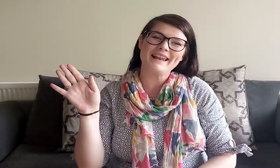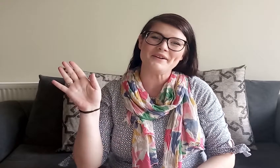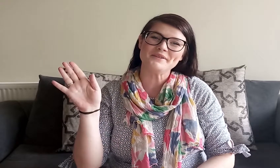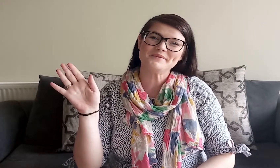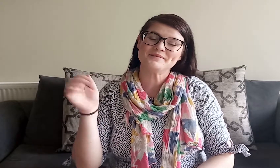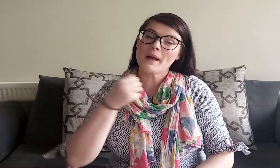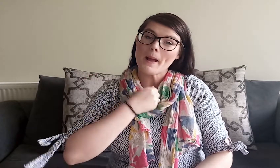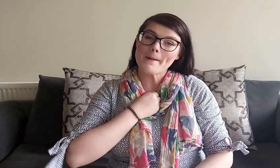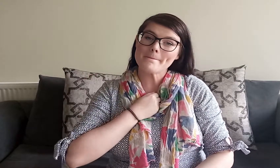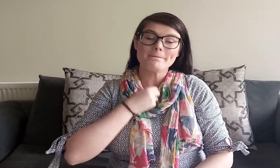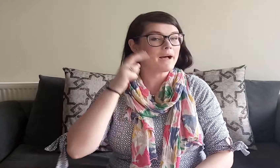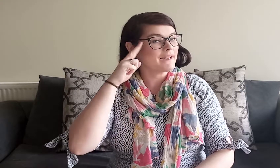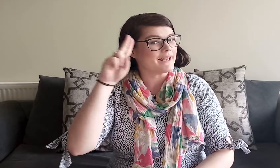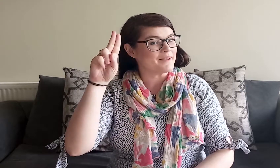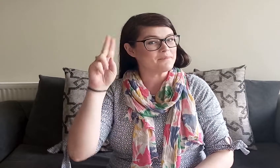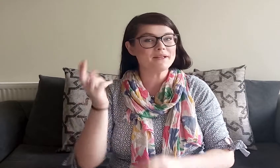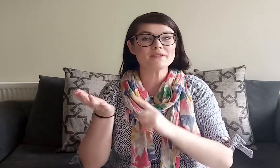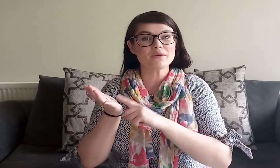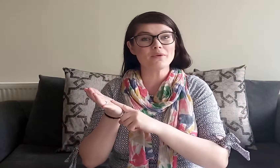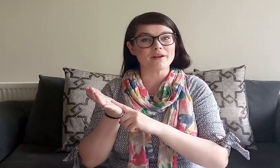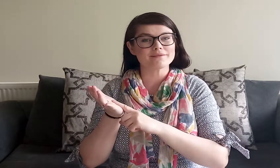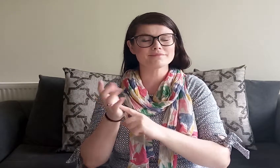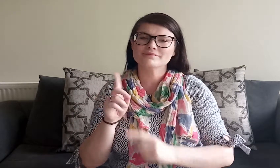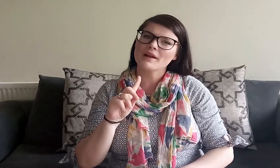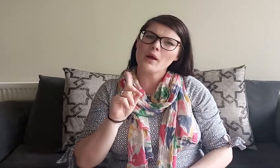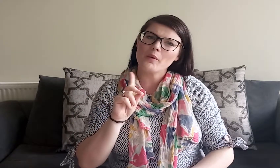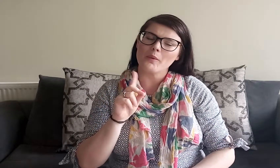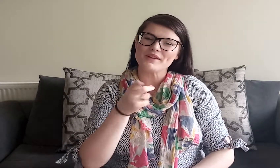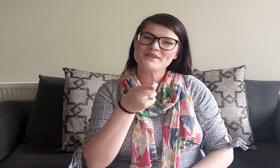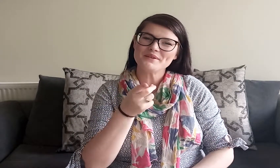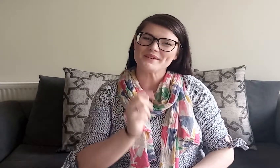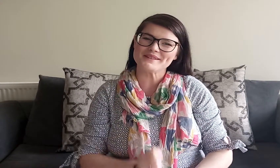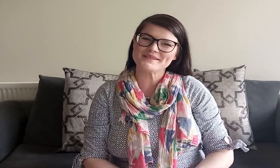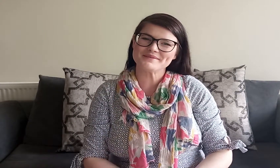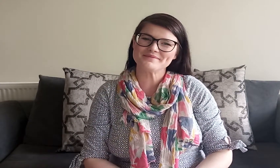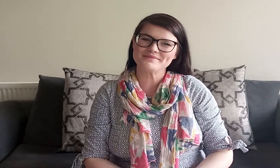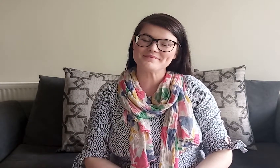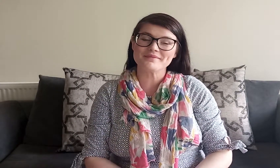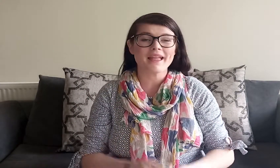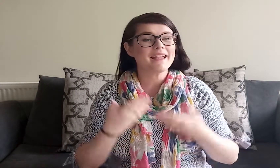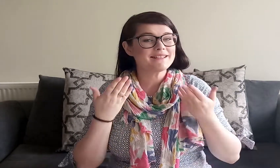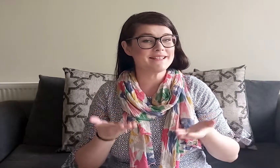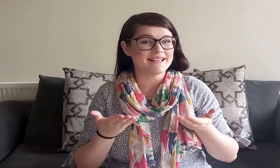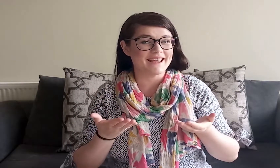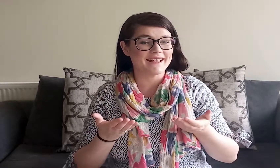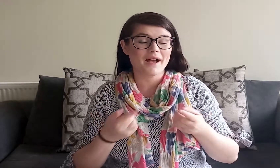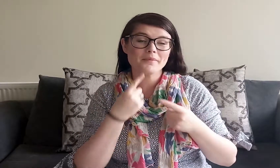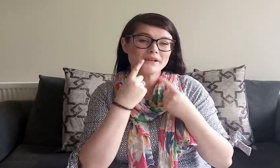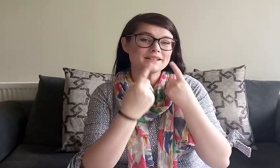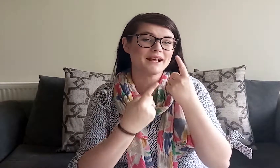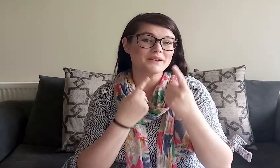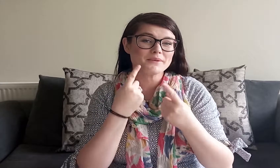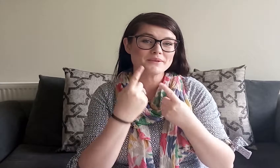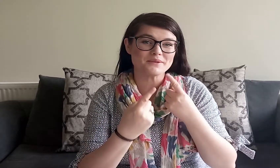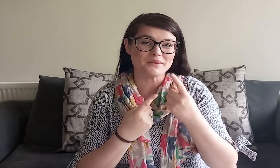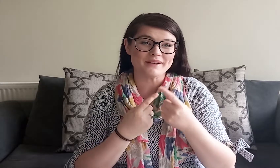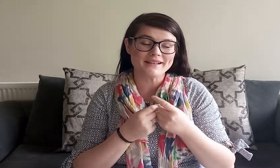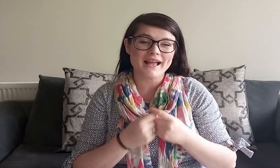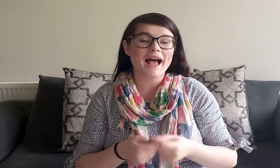Hello, my name is Laura. What's yours? Today I'm going to tell you a story